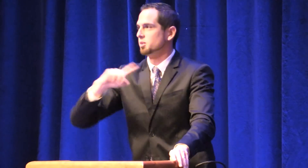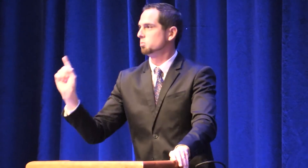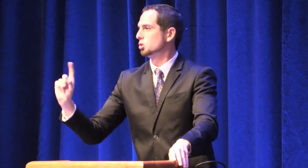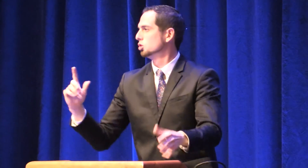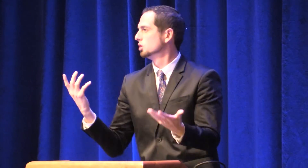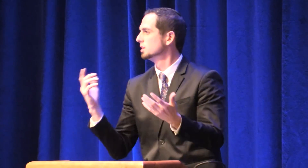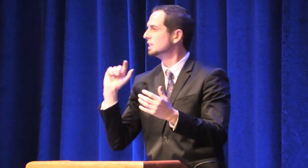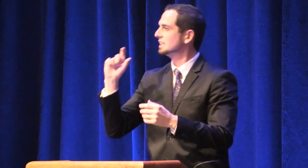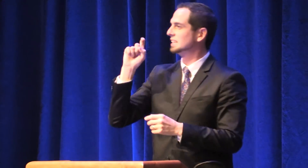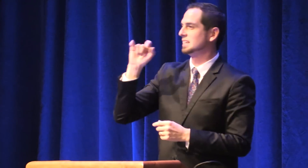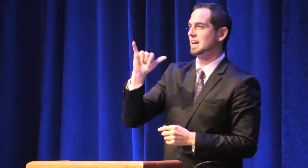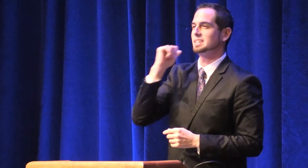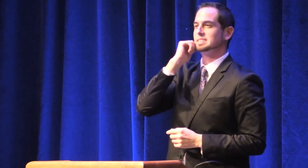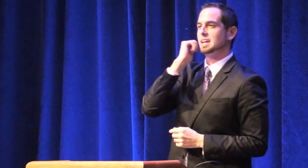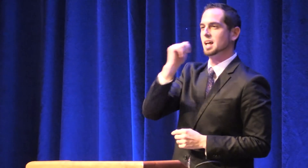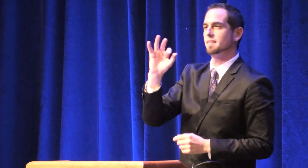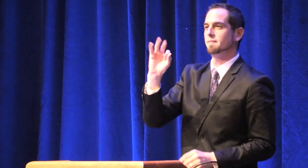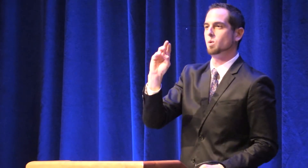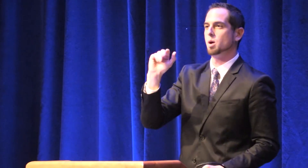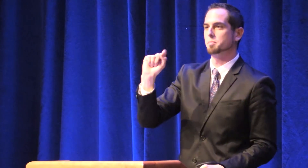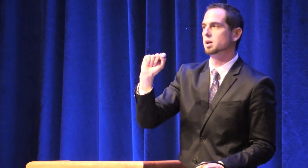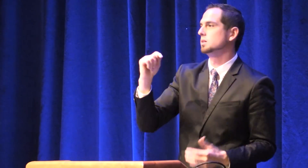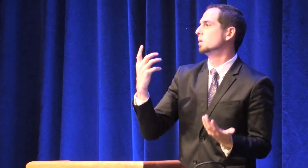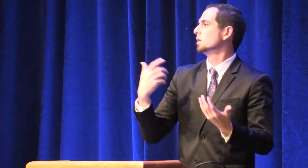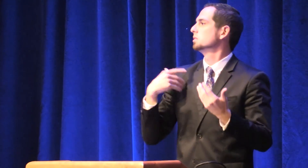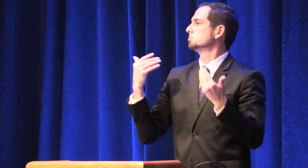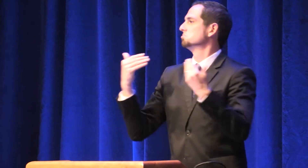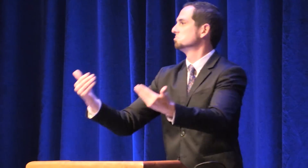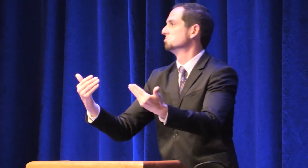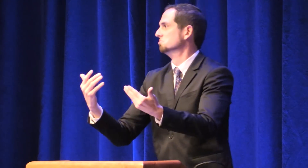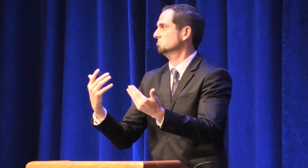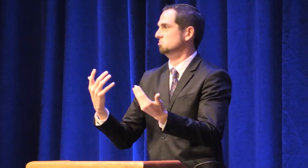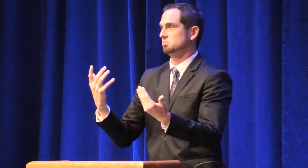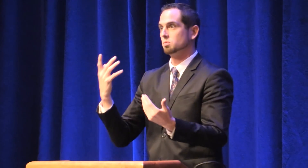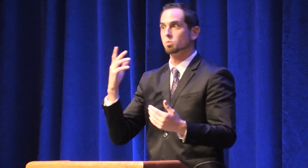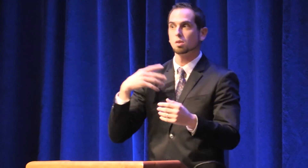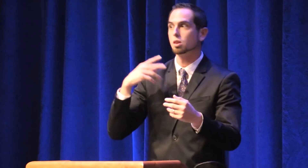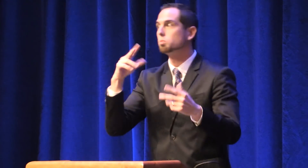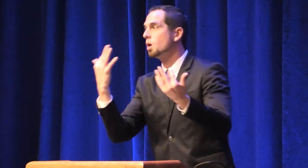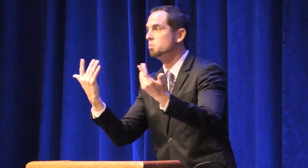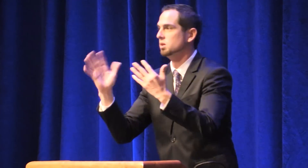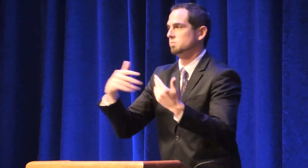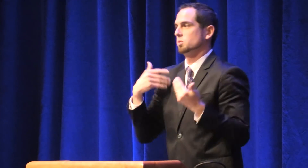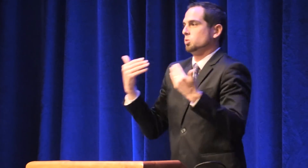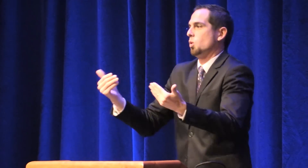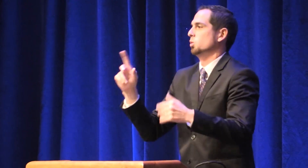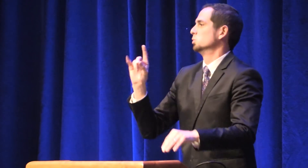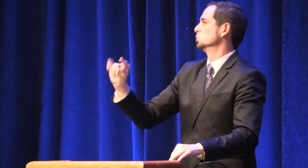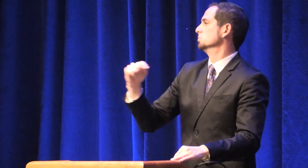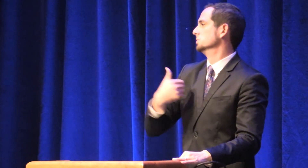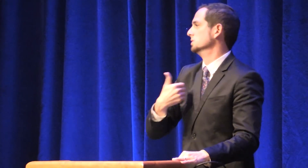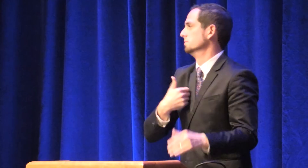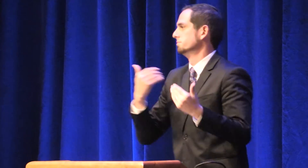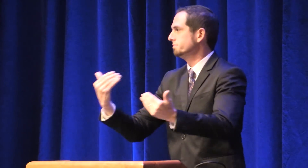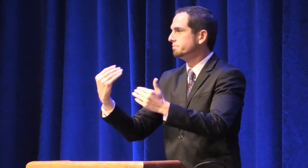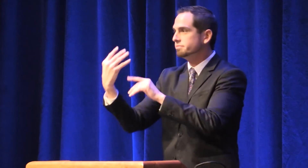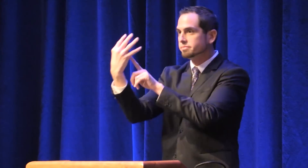past, but I wanted something that happened in a daily format like these other news outlets that we